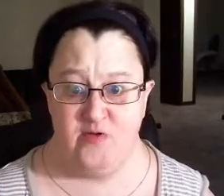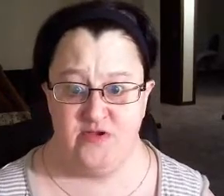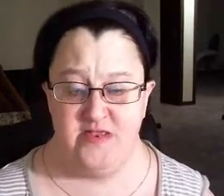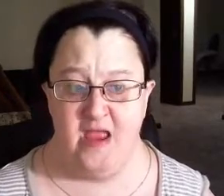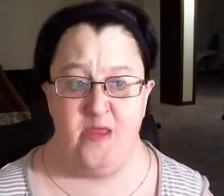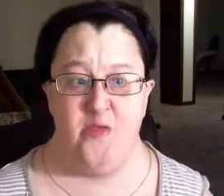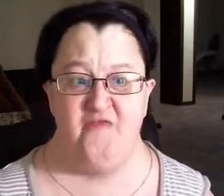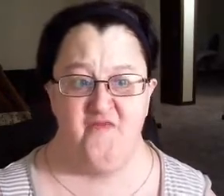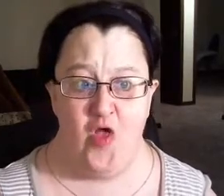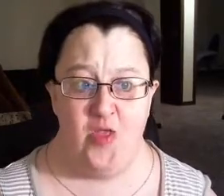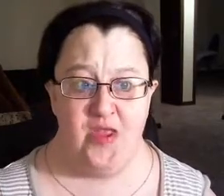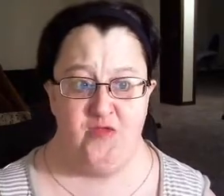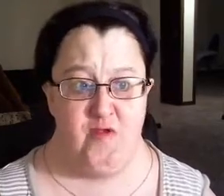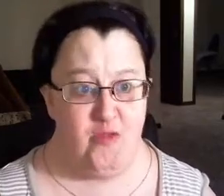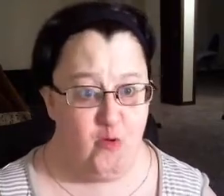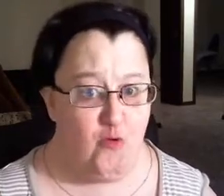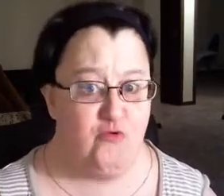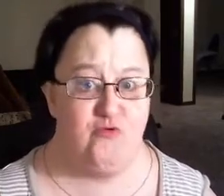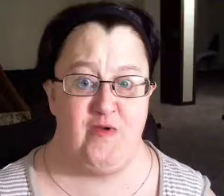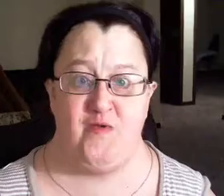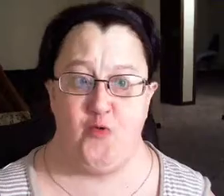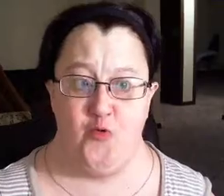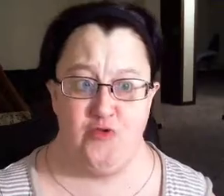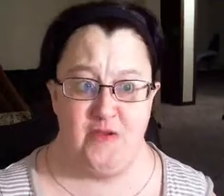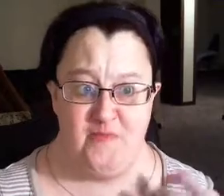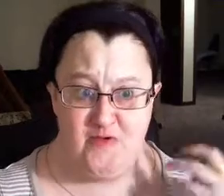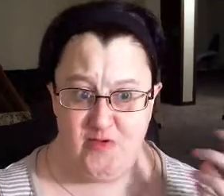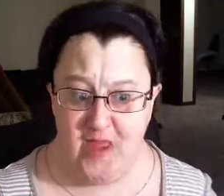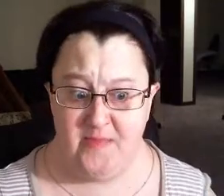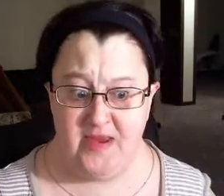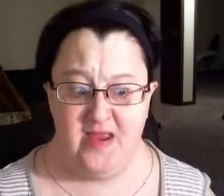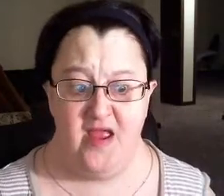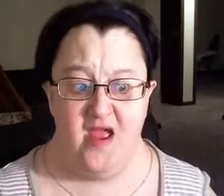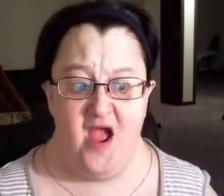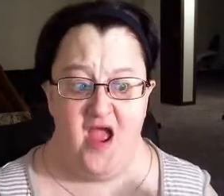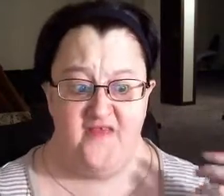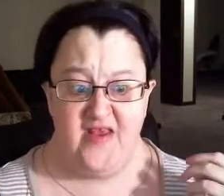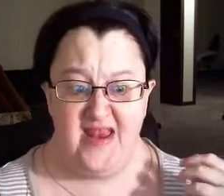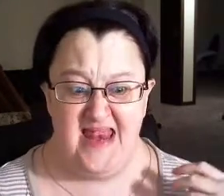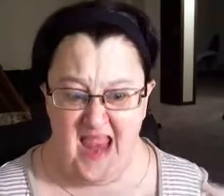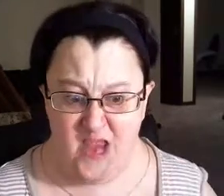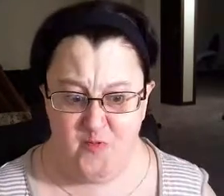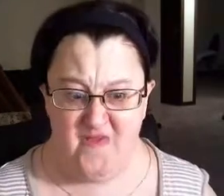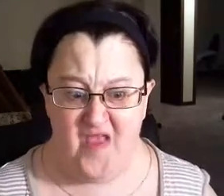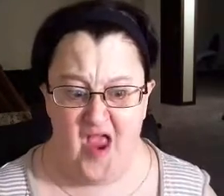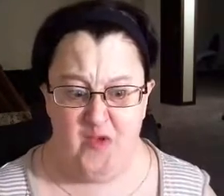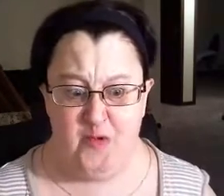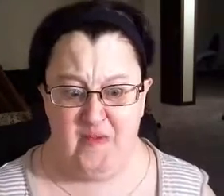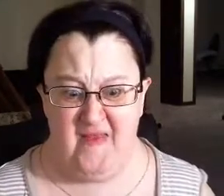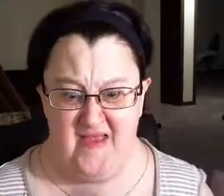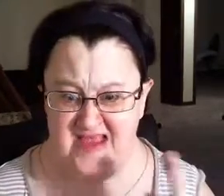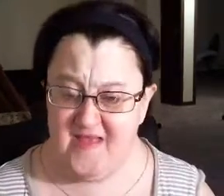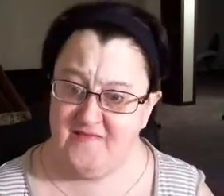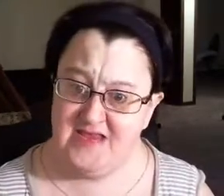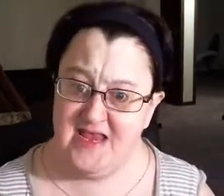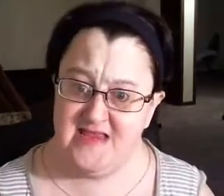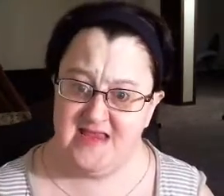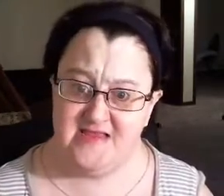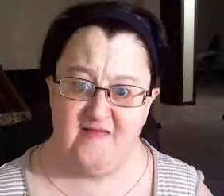out now i know that fall is around the corner we have cooler temperatures coming i think next week the hydros will be in the 70s and then